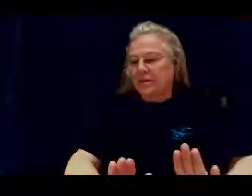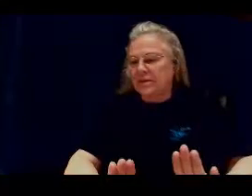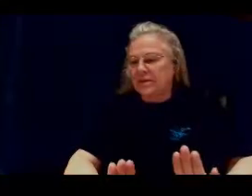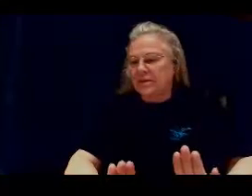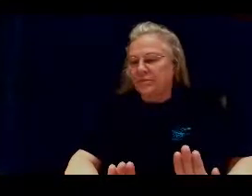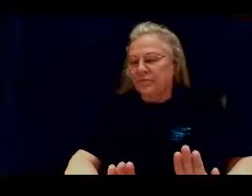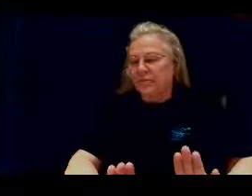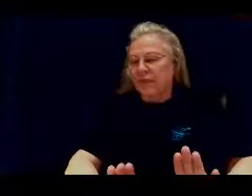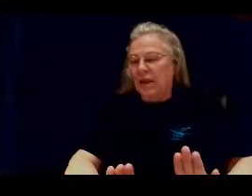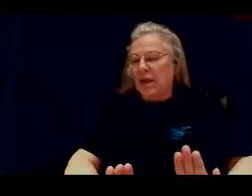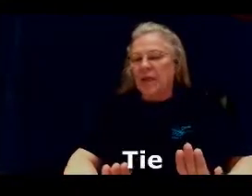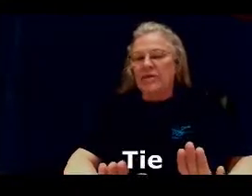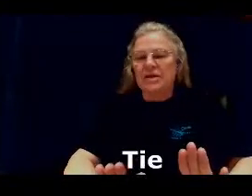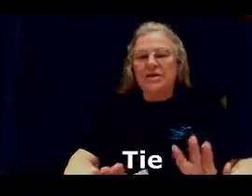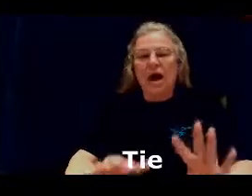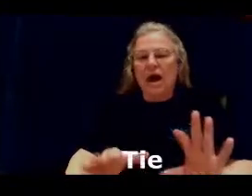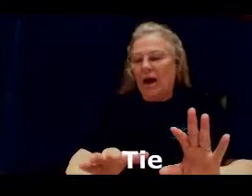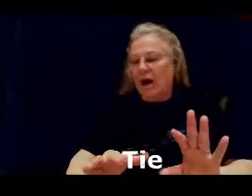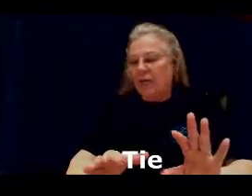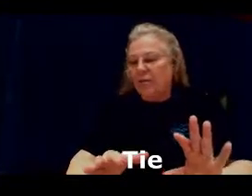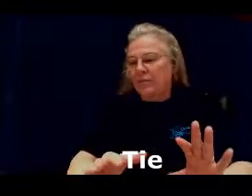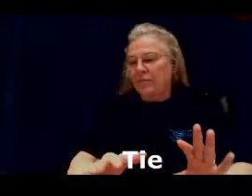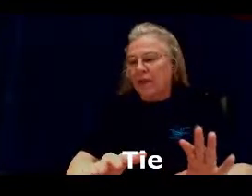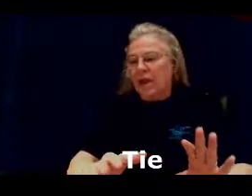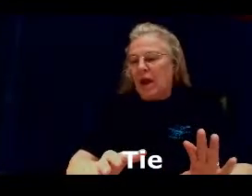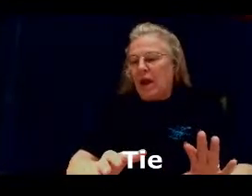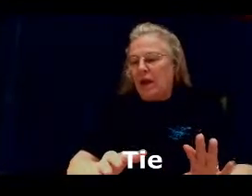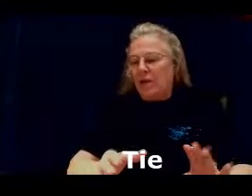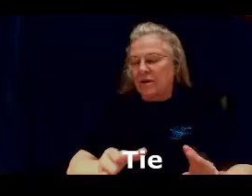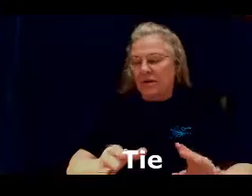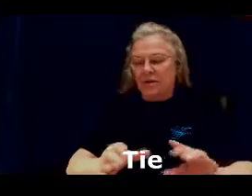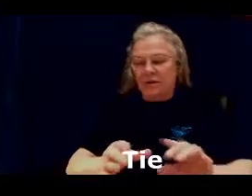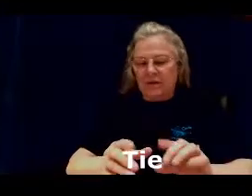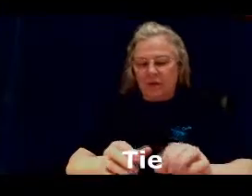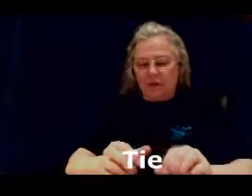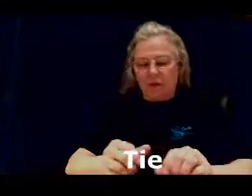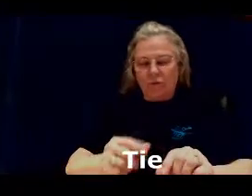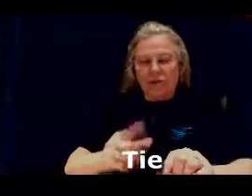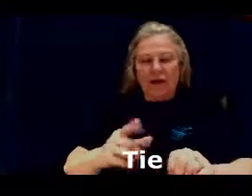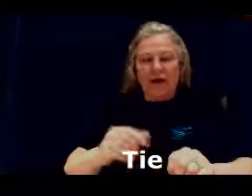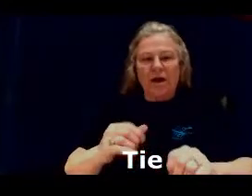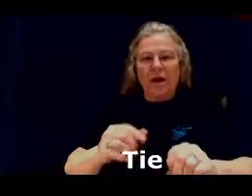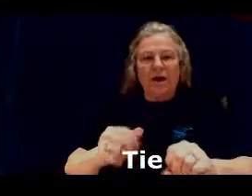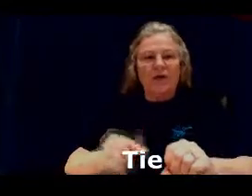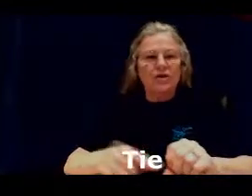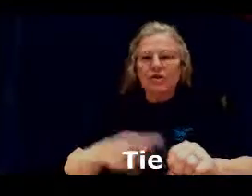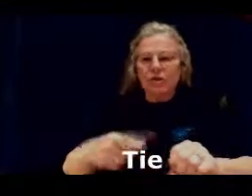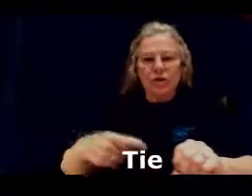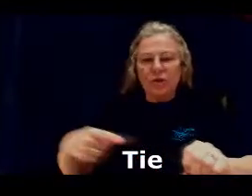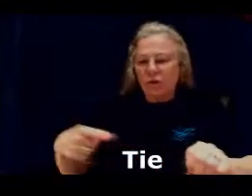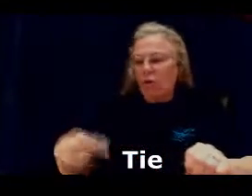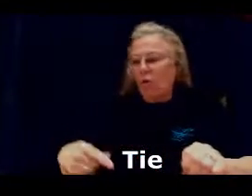Bless. The tie, and that's almost like a string or a